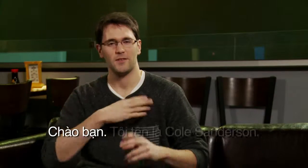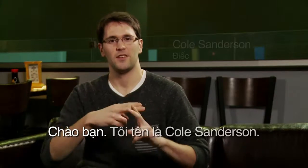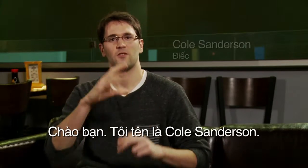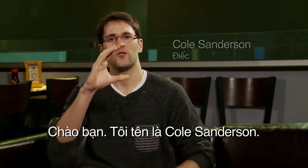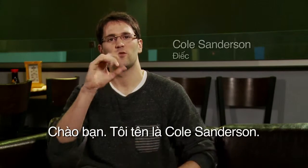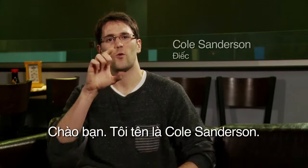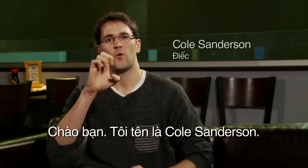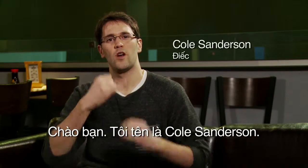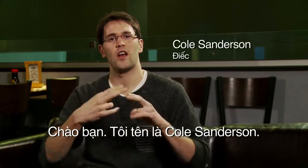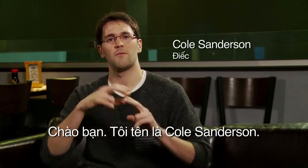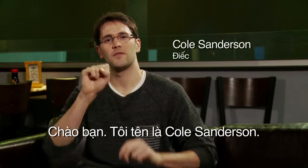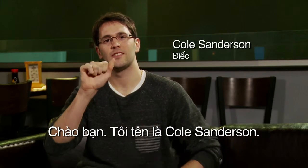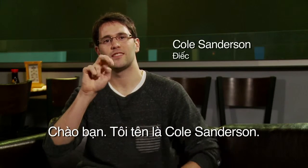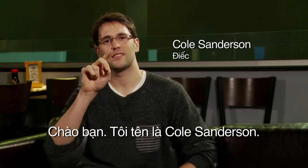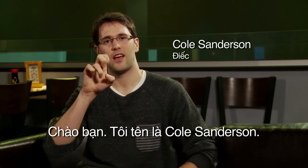Hi, my name is Cole Sanderson.